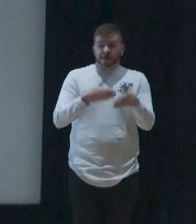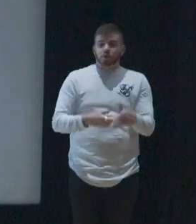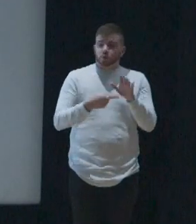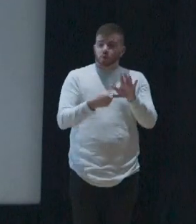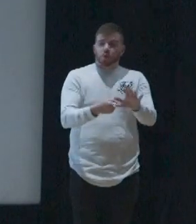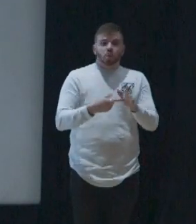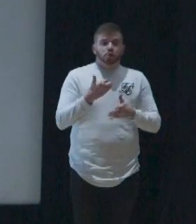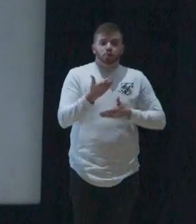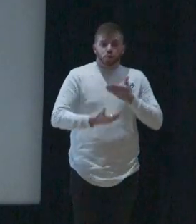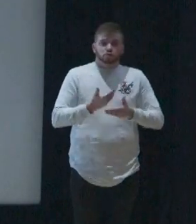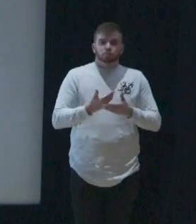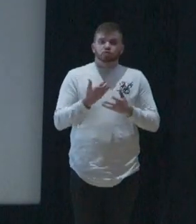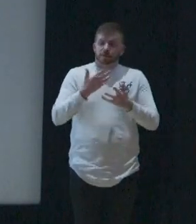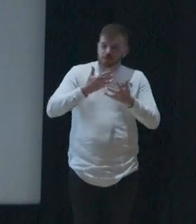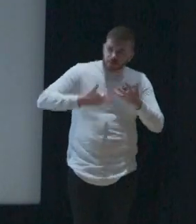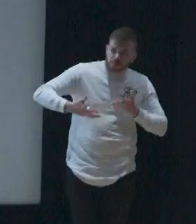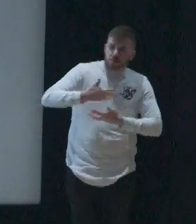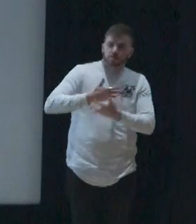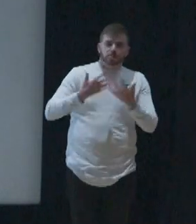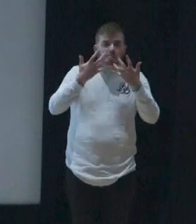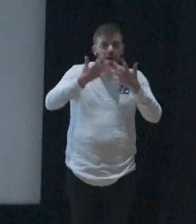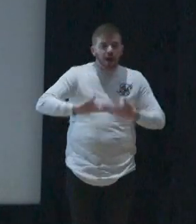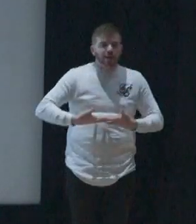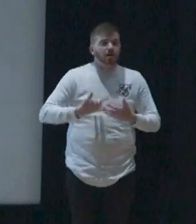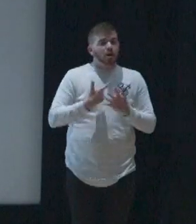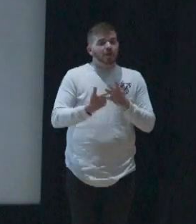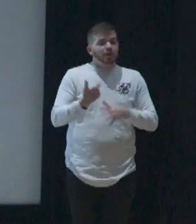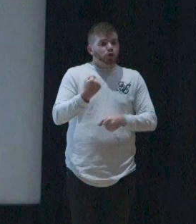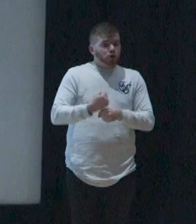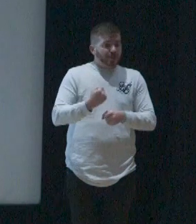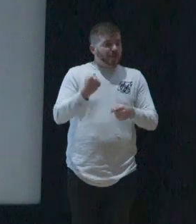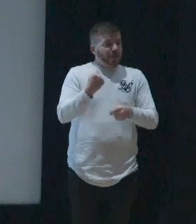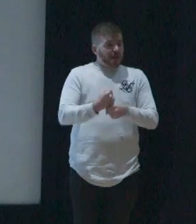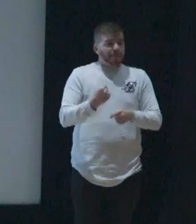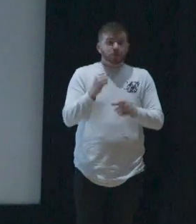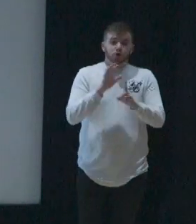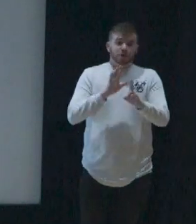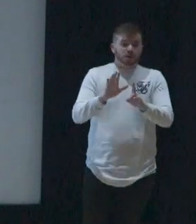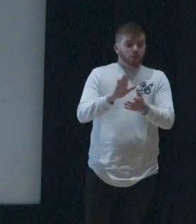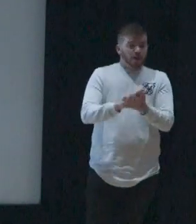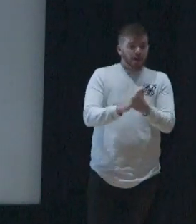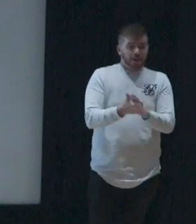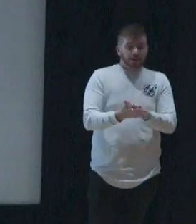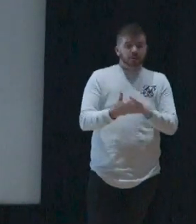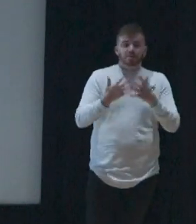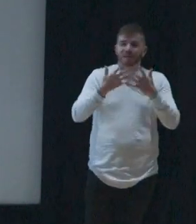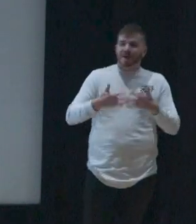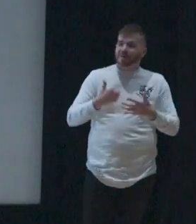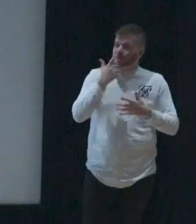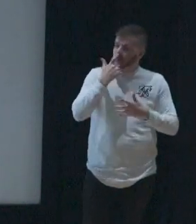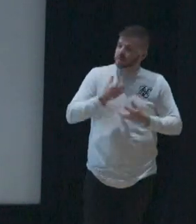how story fed into game mechanics in our RPG game Shadowhand. And I'm going to show you also how mechanics sometimes inspired a better